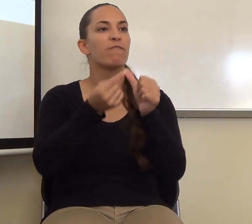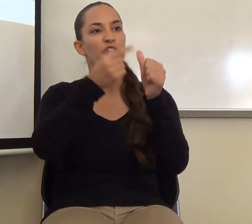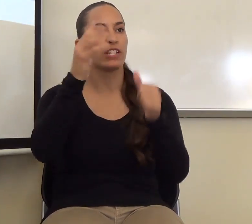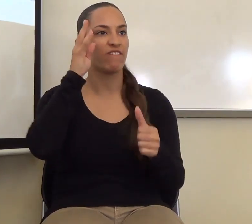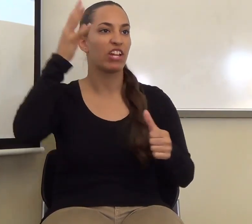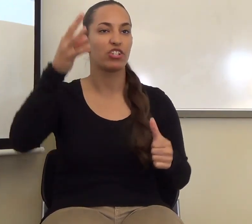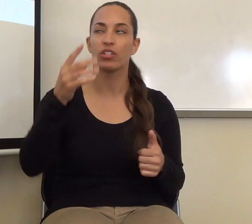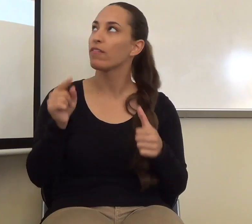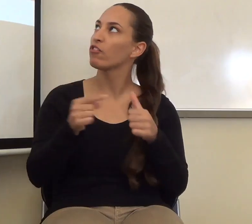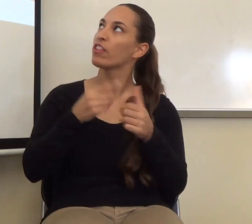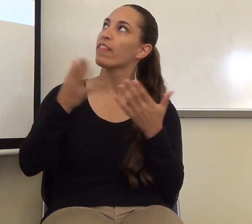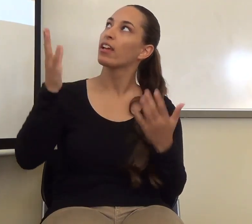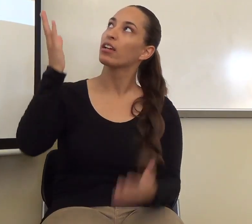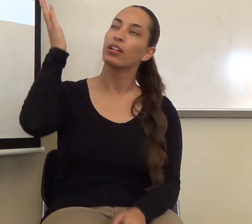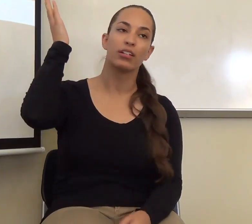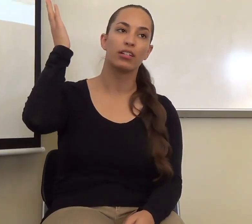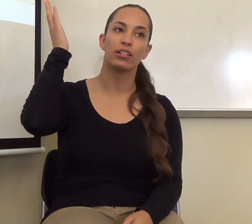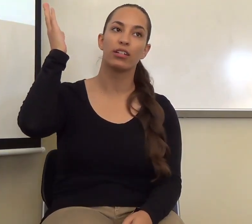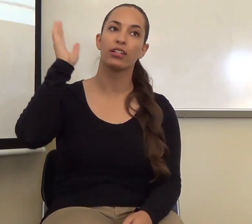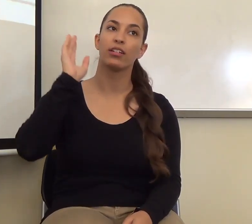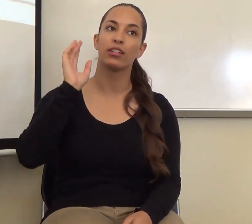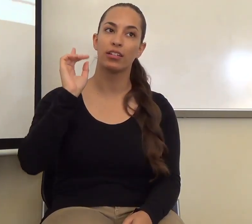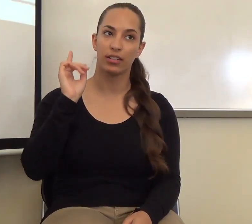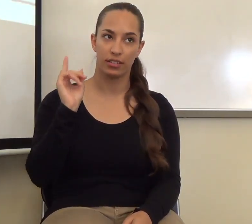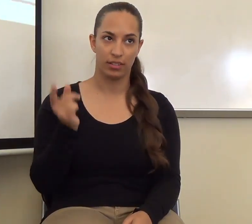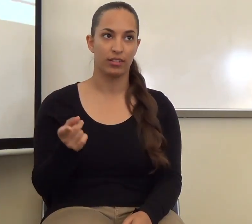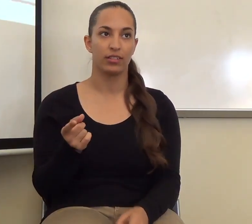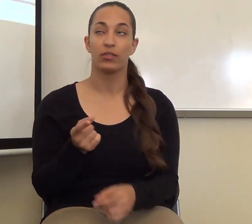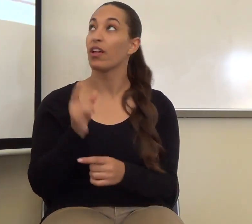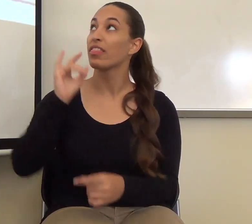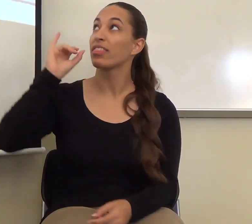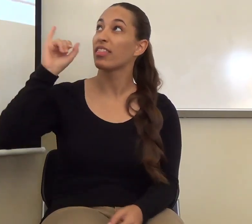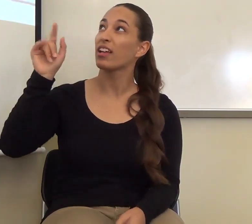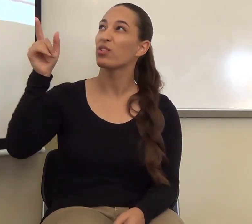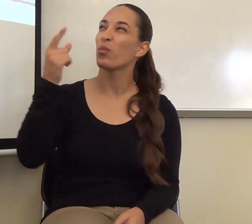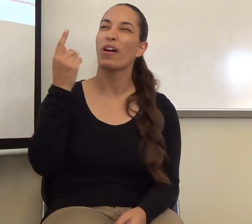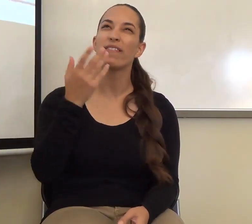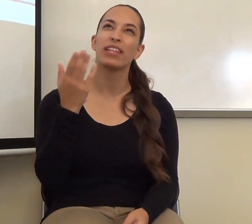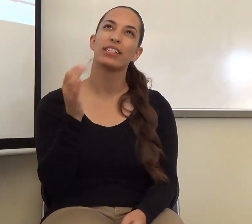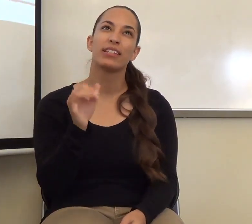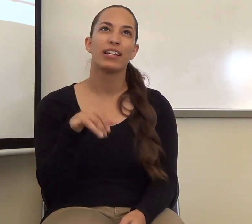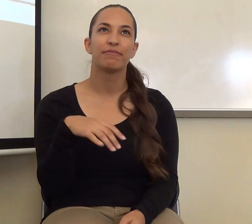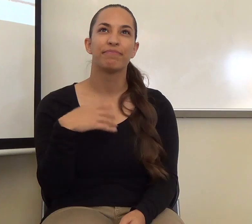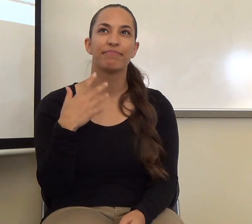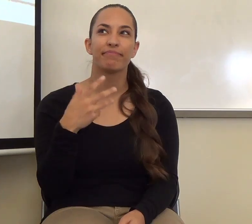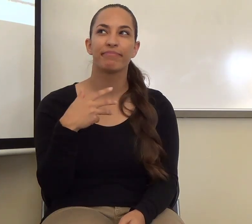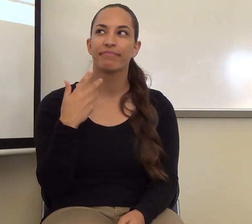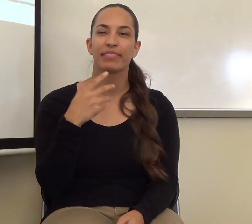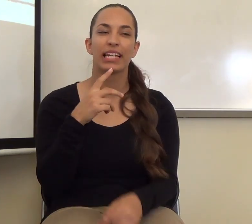my list? Yeah, and that's one of these things that, you can't really paraphrase